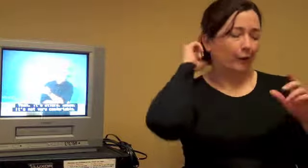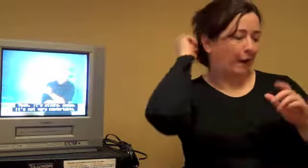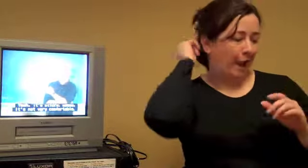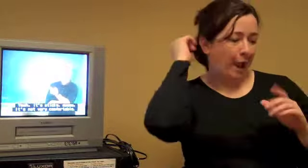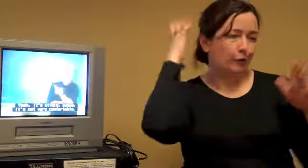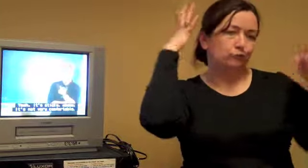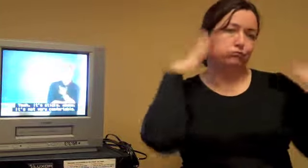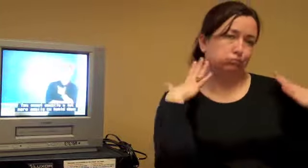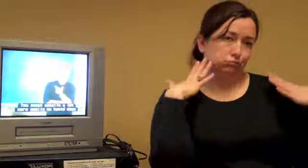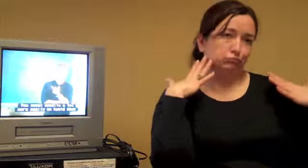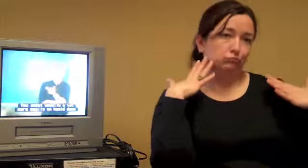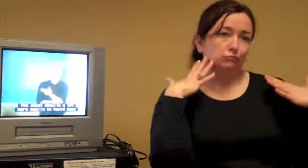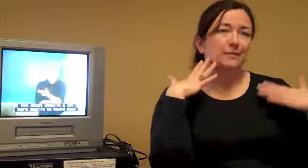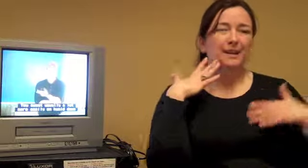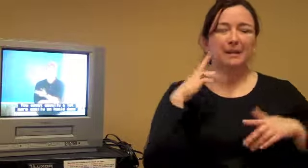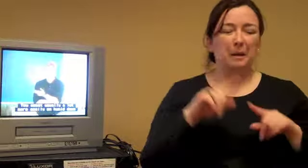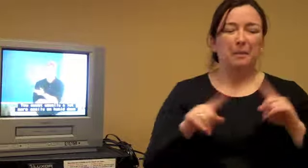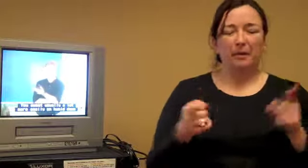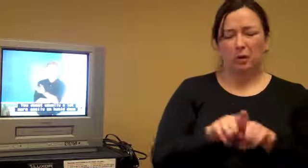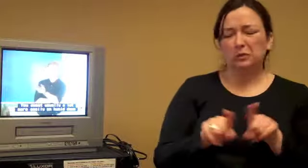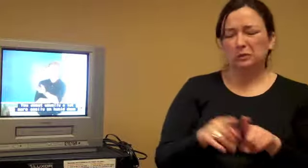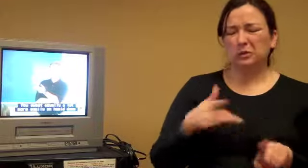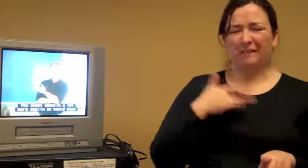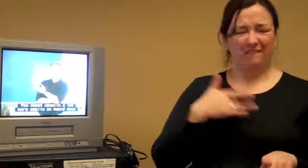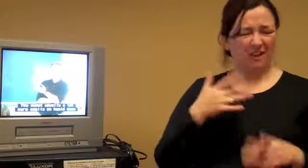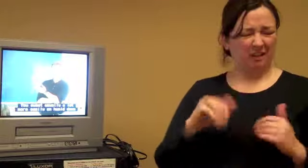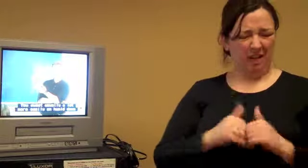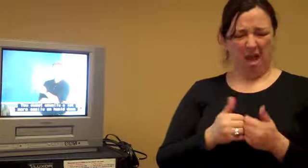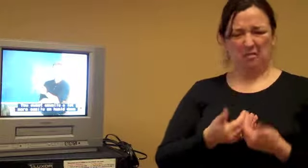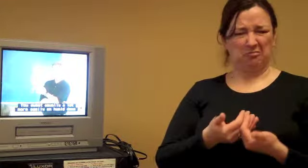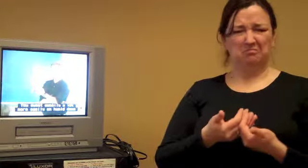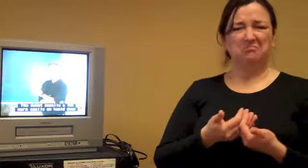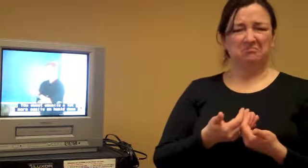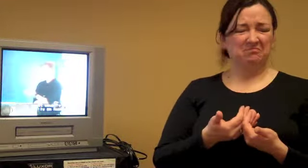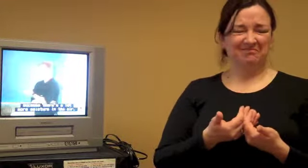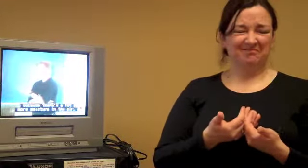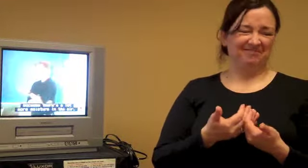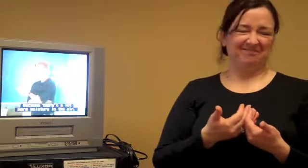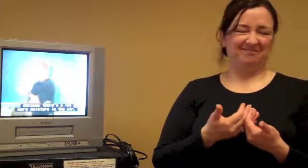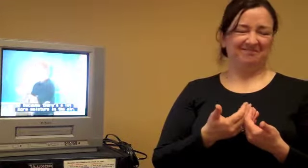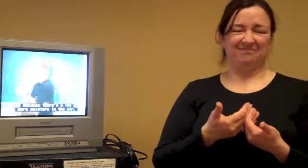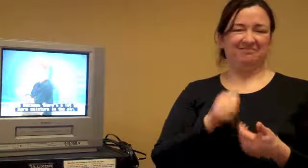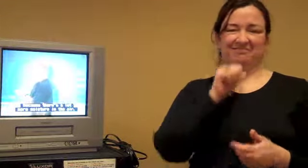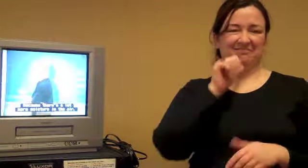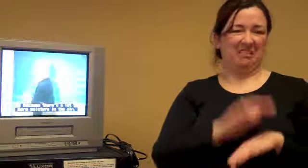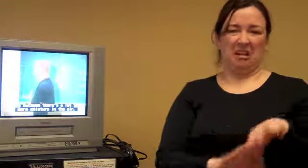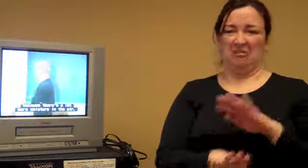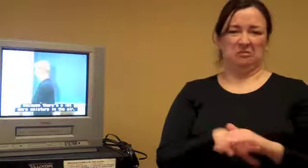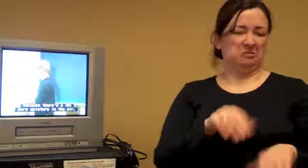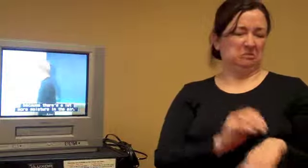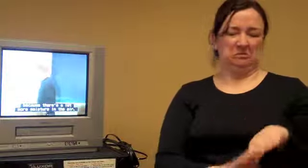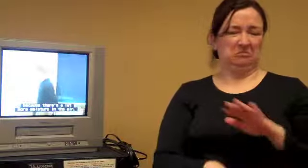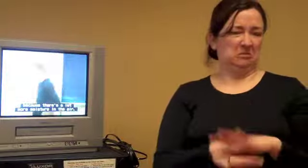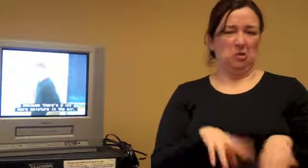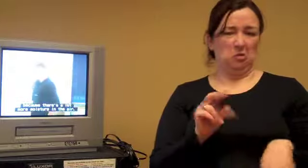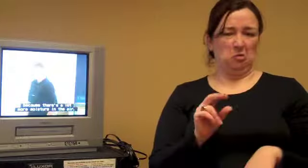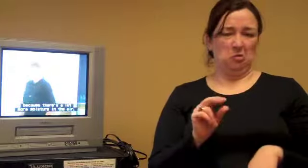muggy, it's not very comfortable. You sweat usually a lot more easily on humid days because there's a lot more moisture.